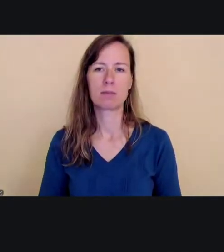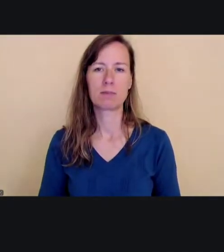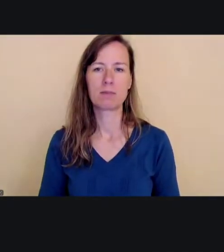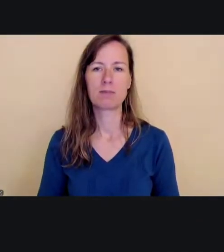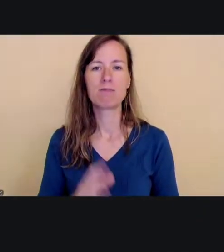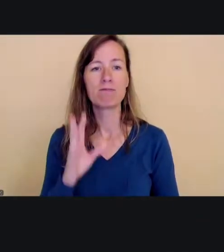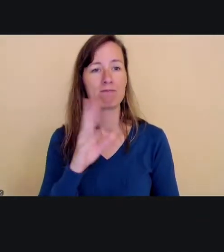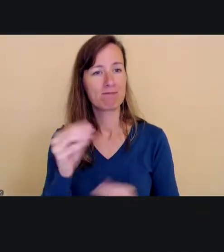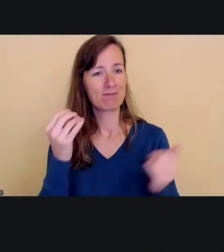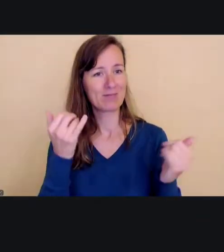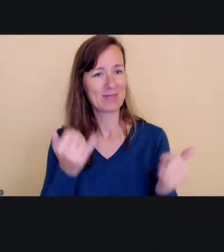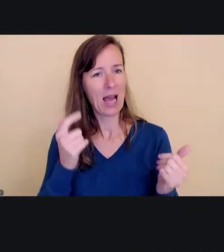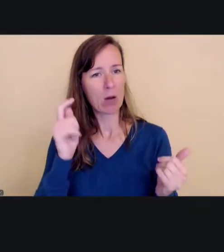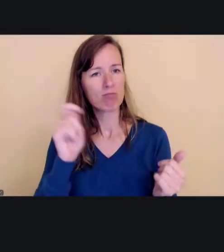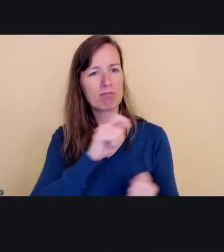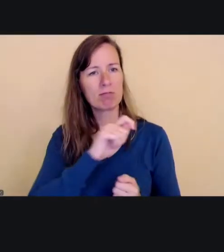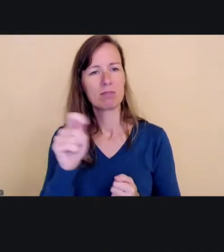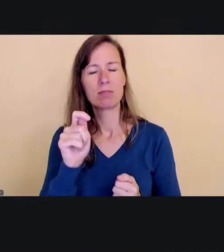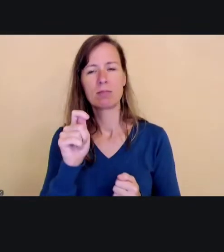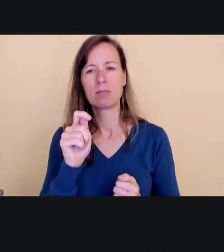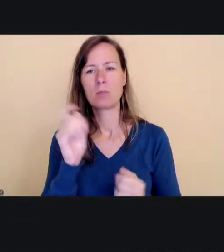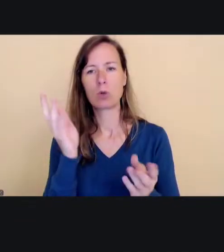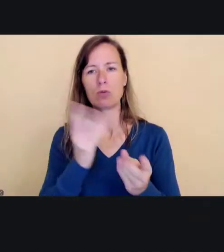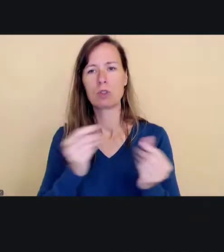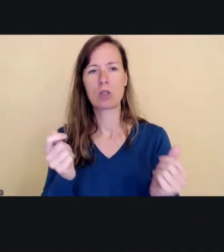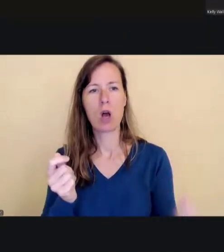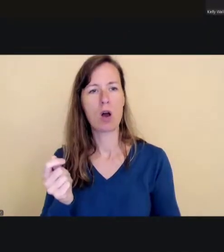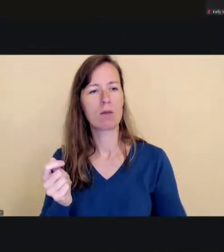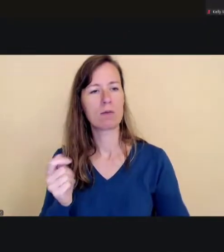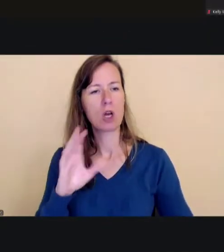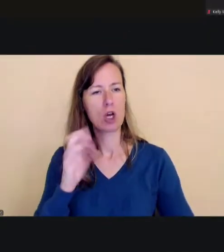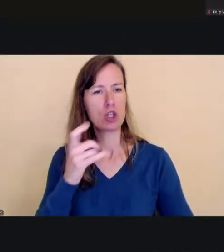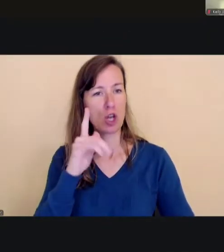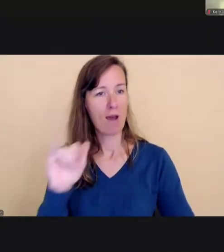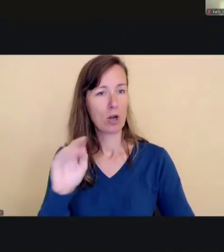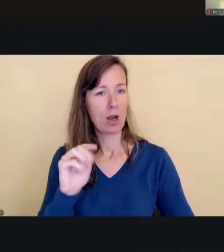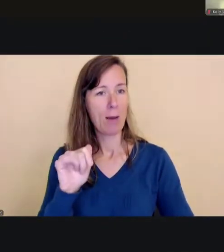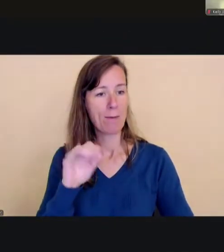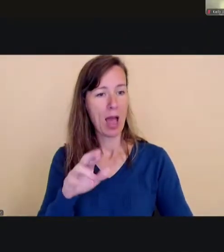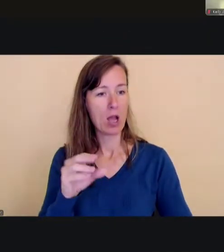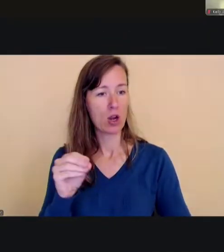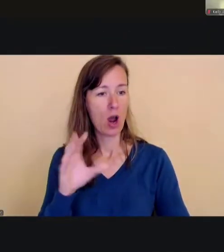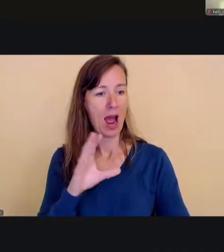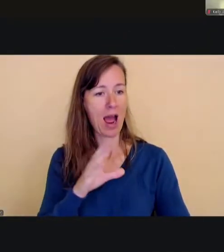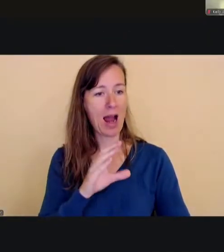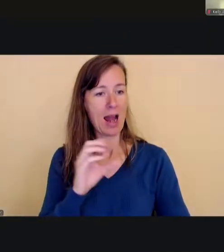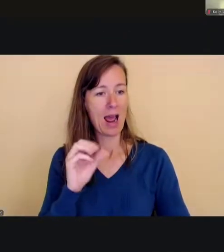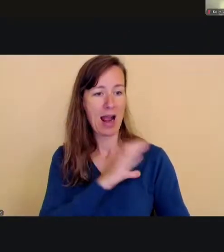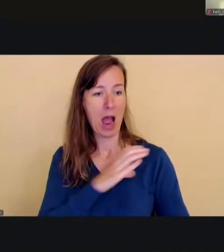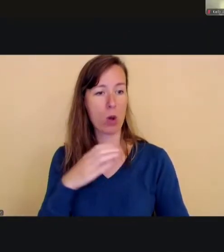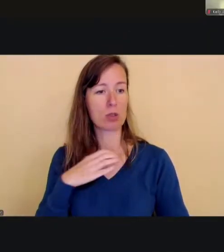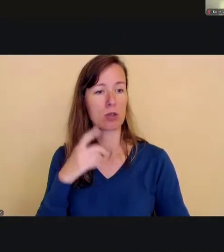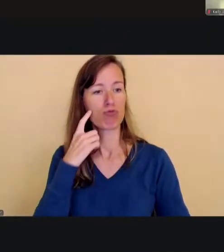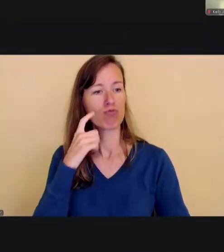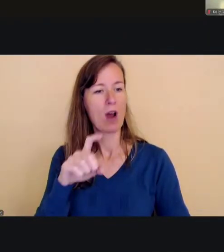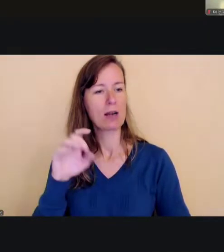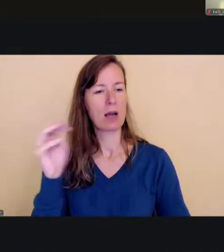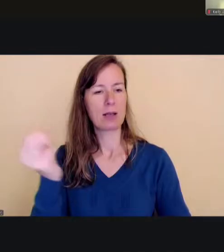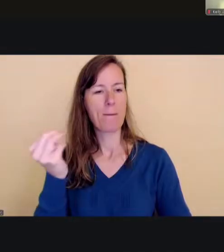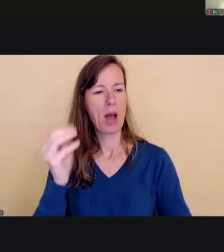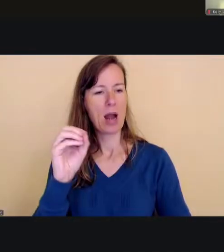And now, therefore, be it resolved, Cheverly Mayor and Council do hereby recognize Monday, October